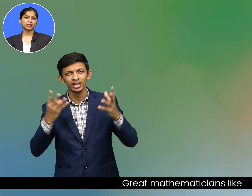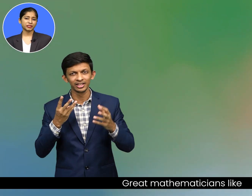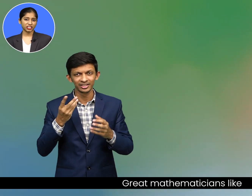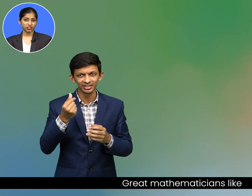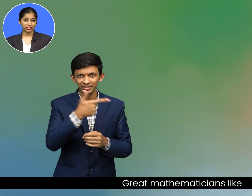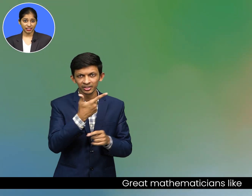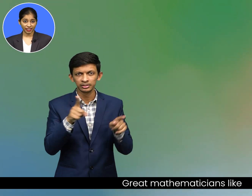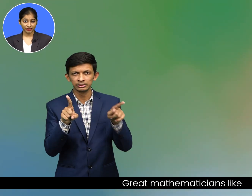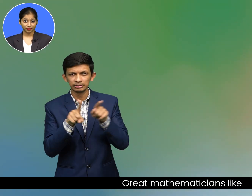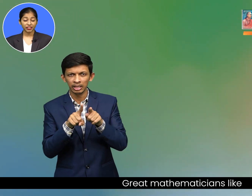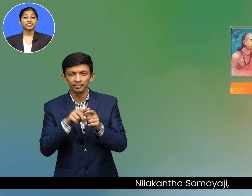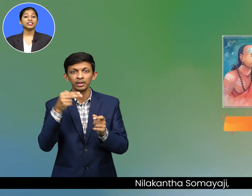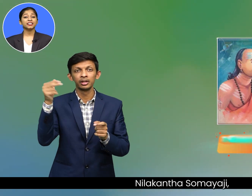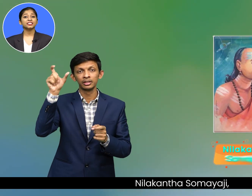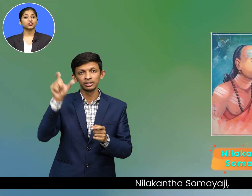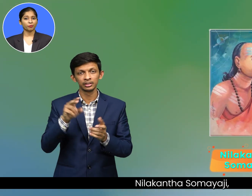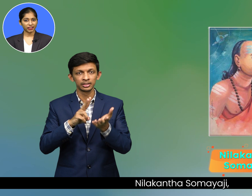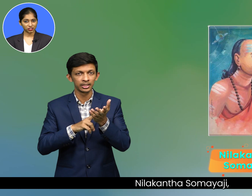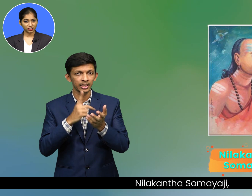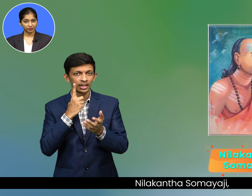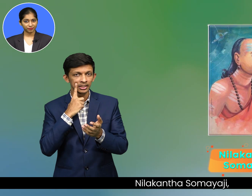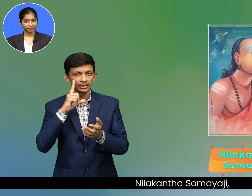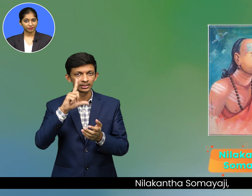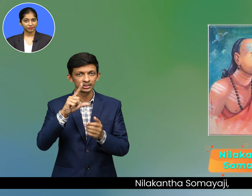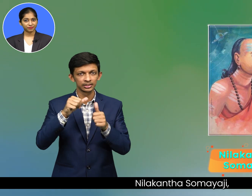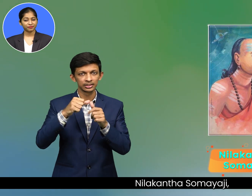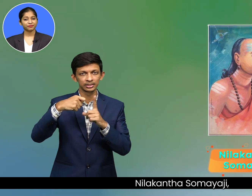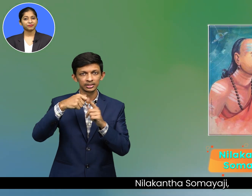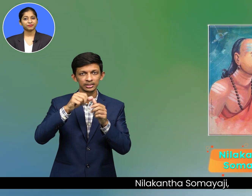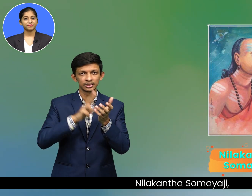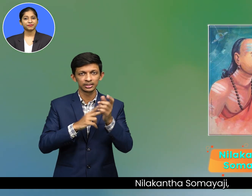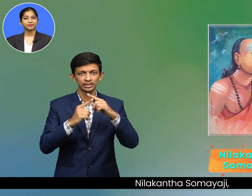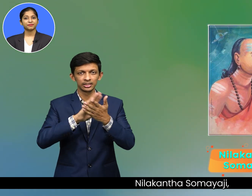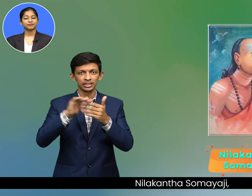Great mathematicians like Nilakanta Somayaji,